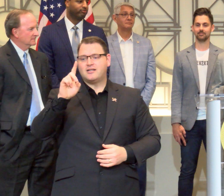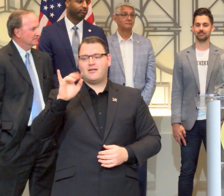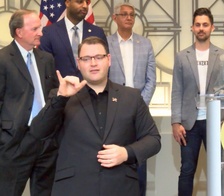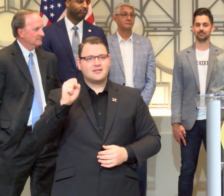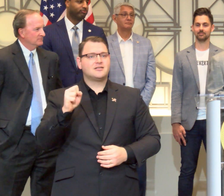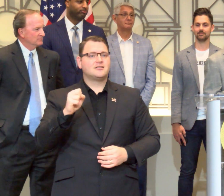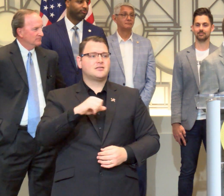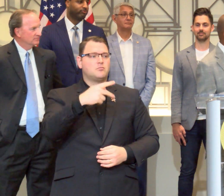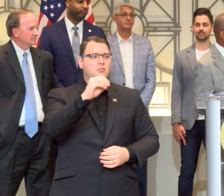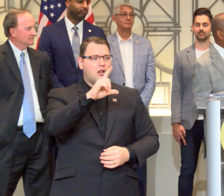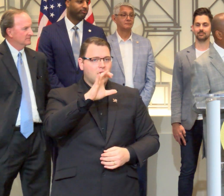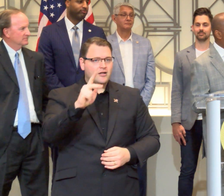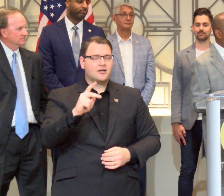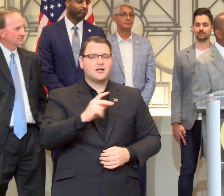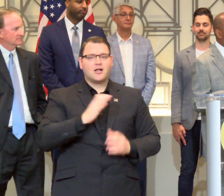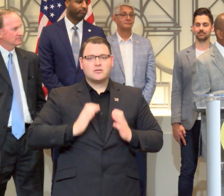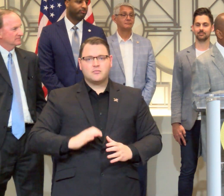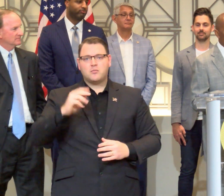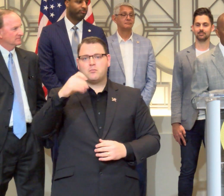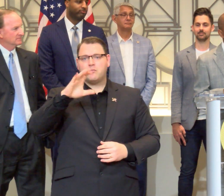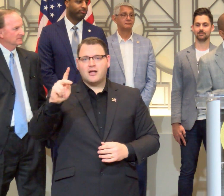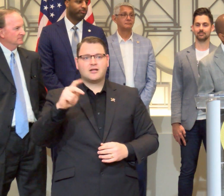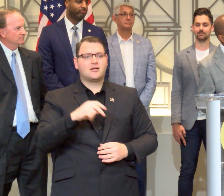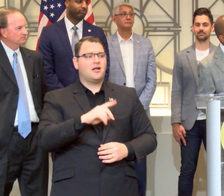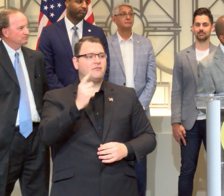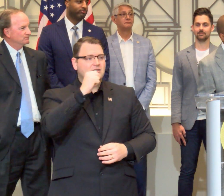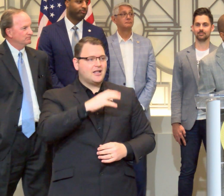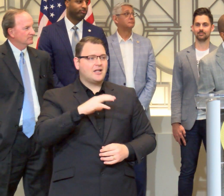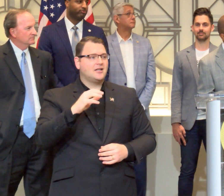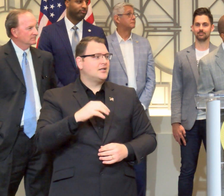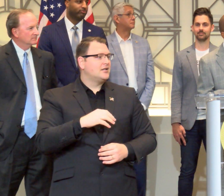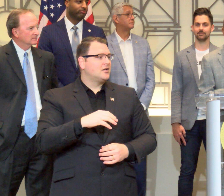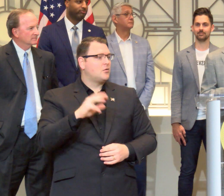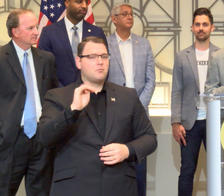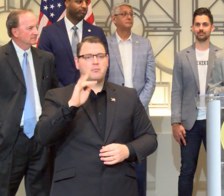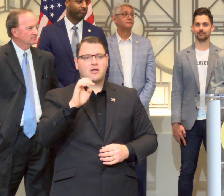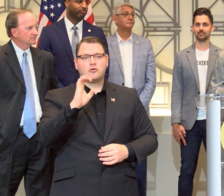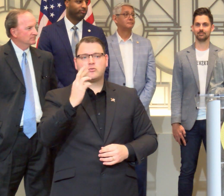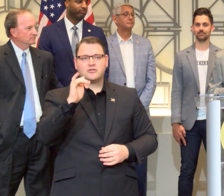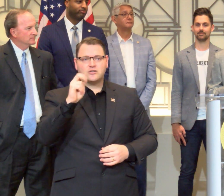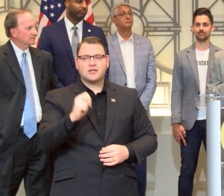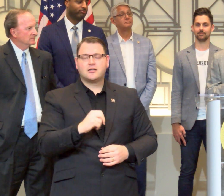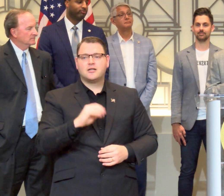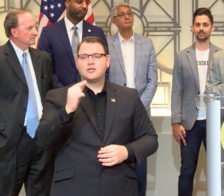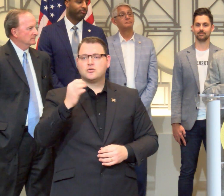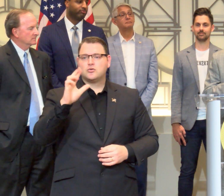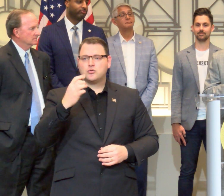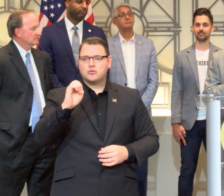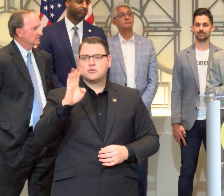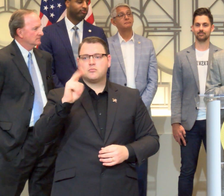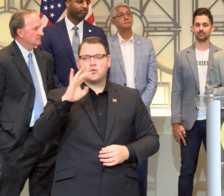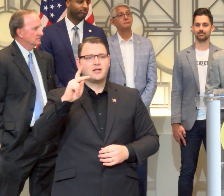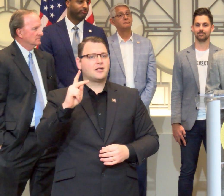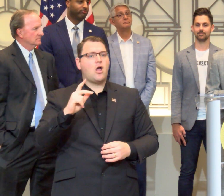Councilmember Pollard, Councilmember Peck, the First Lady, Mike Christian, George Bunick. We are all